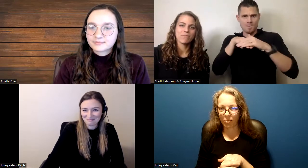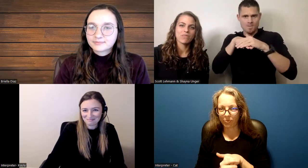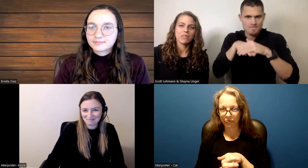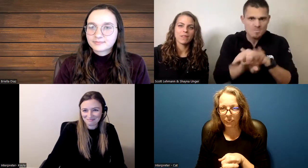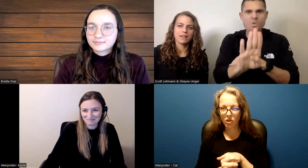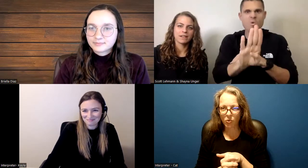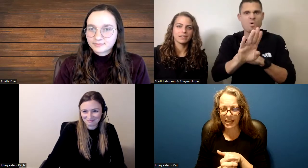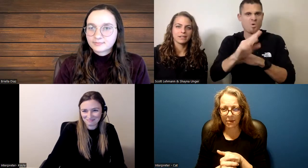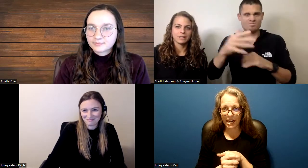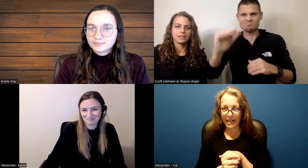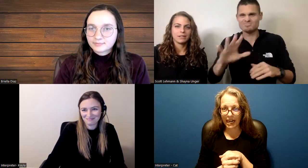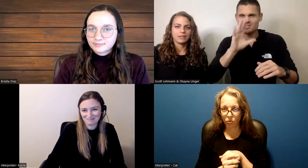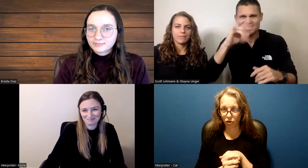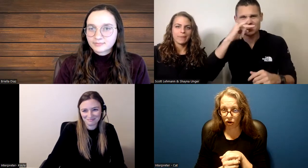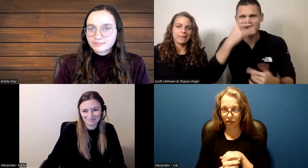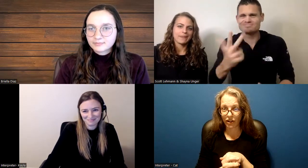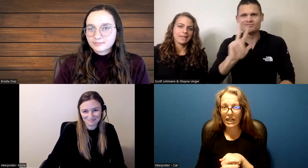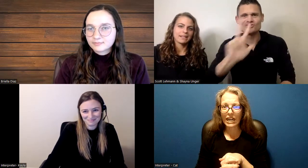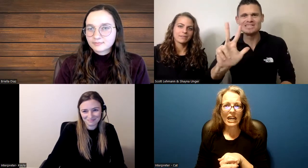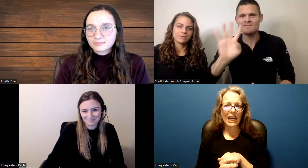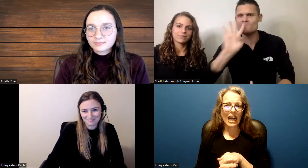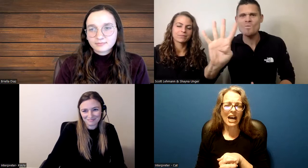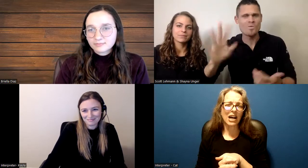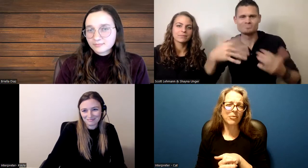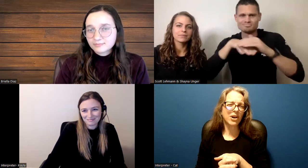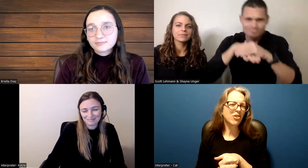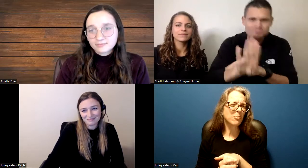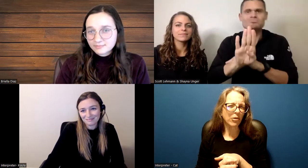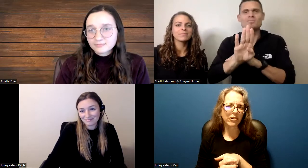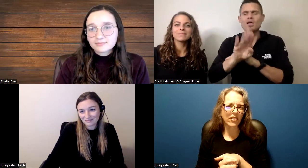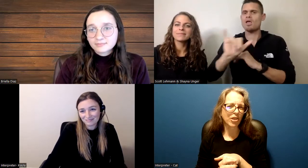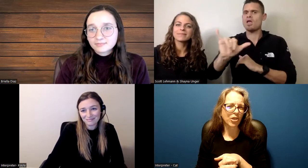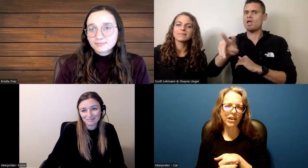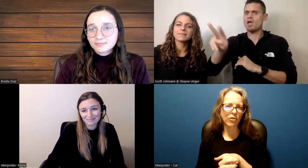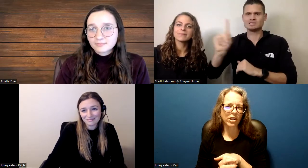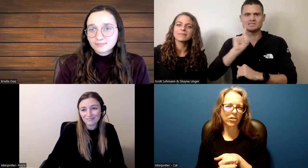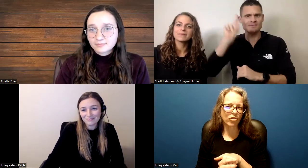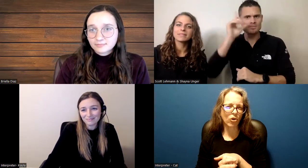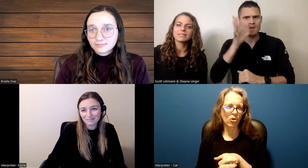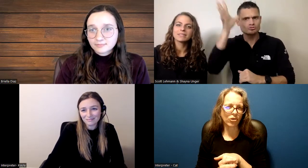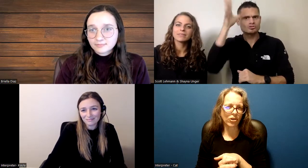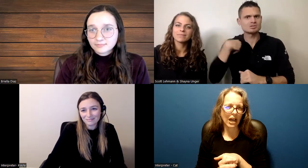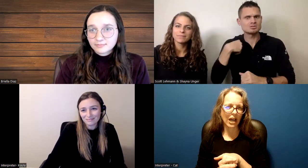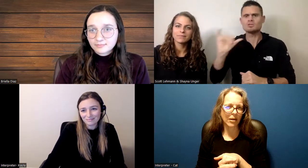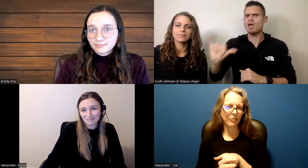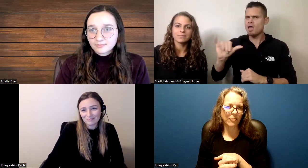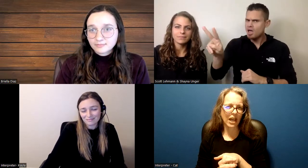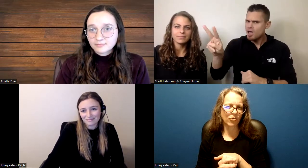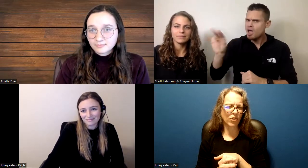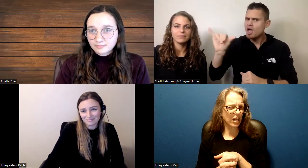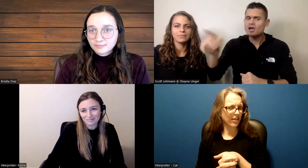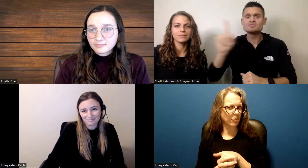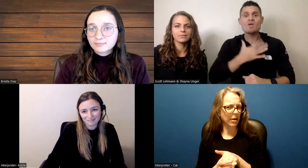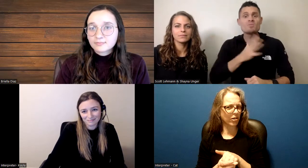So with that in mind, I will start. When I was about, say, 3-4 years old,